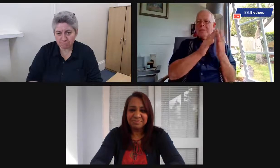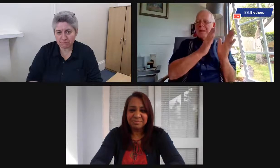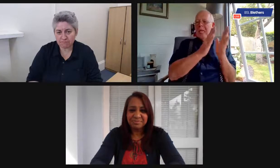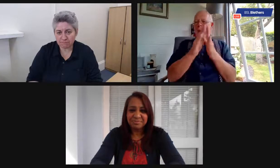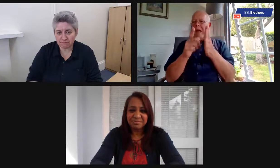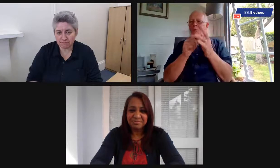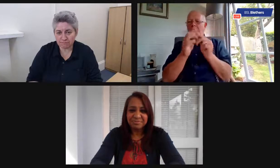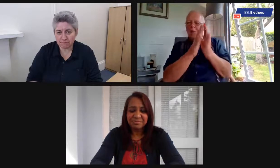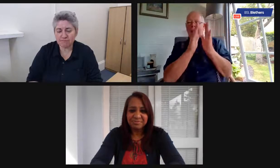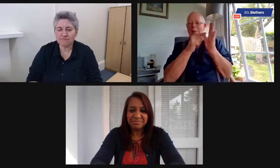what.